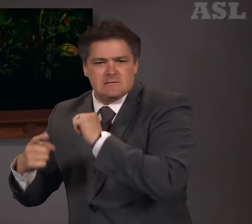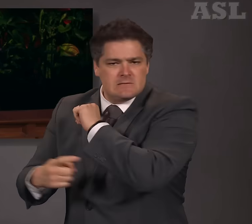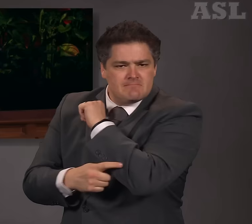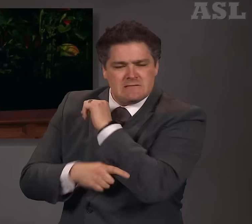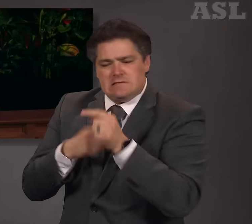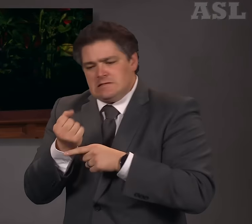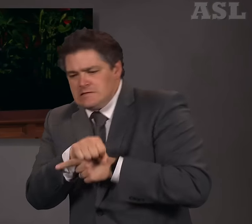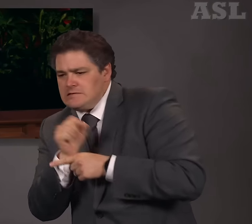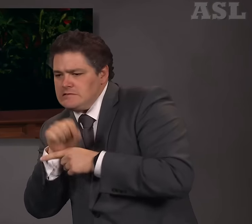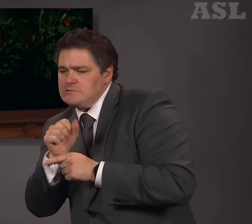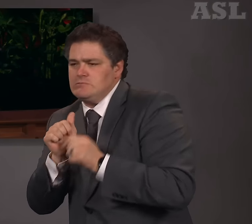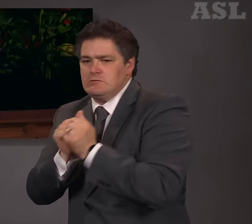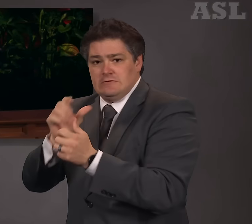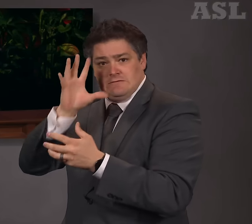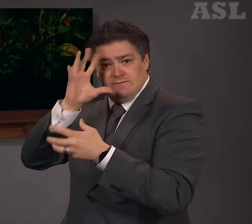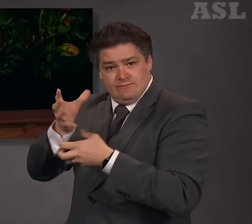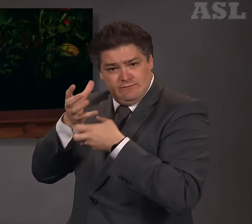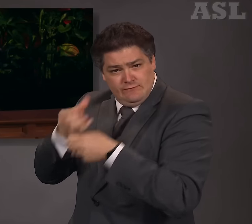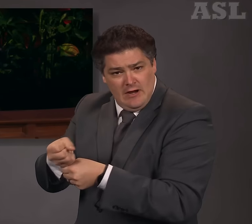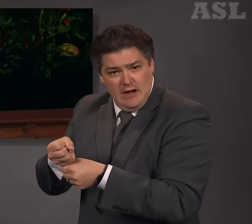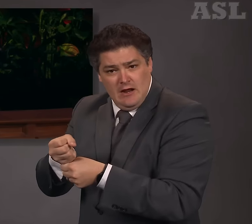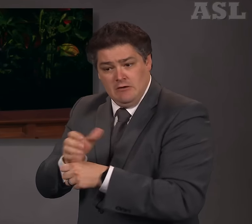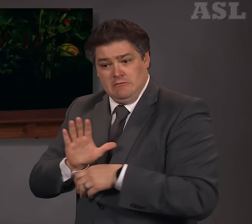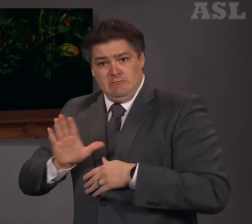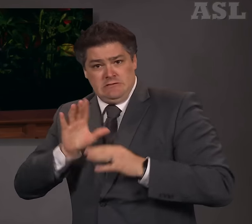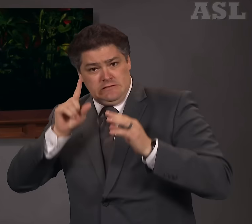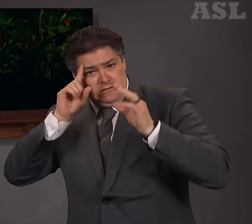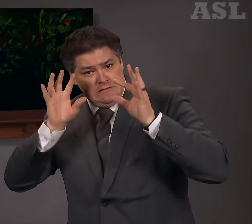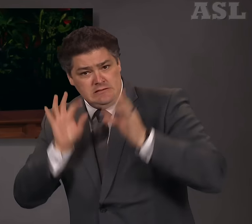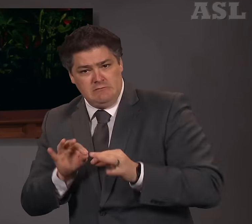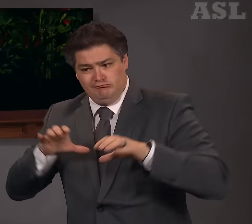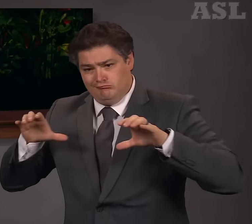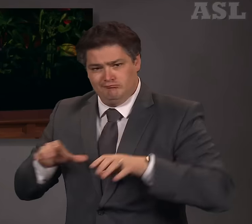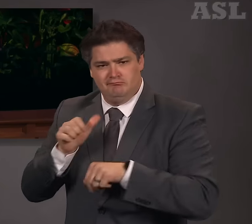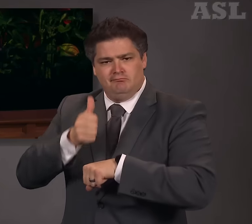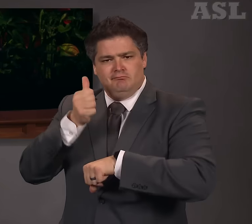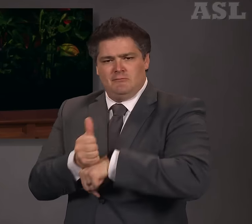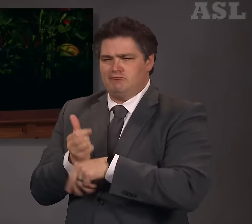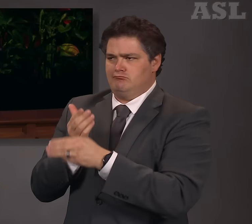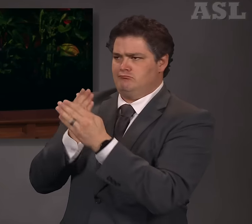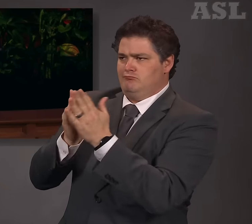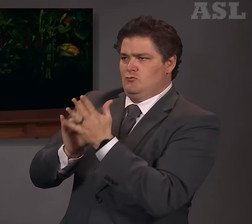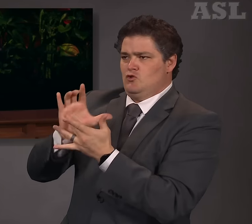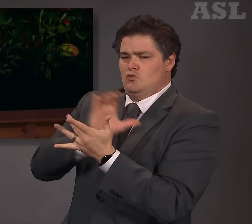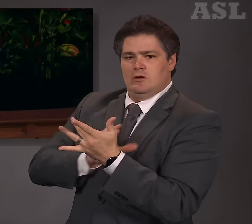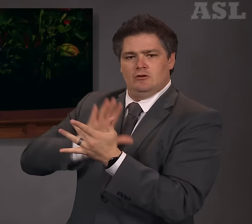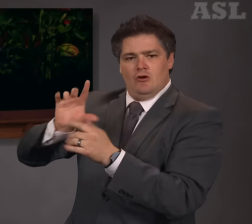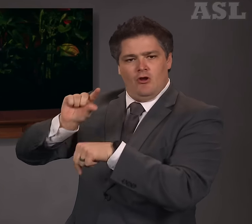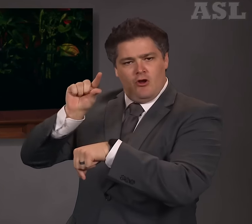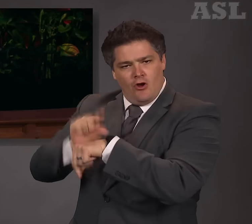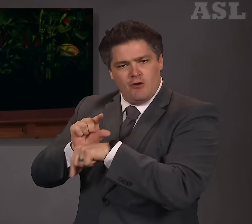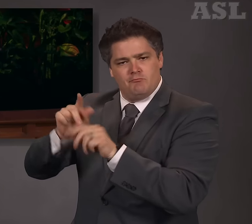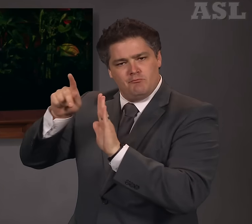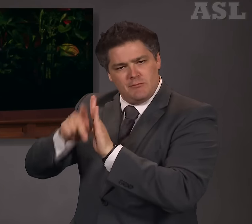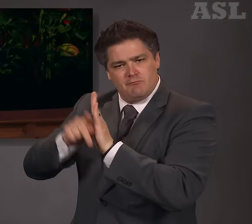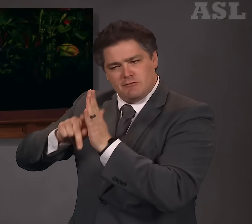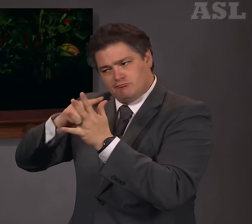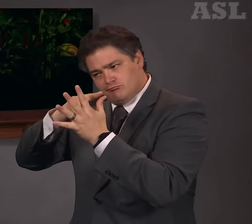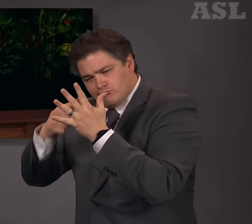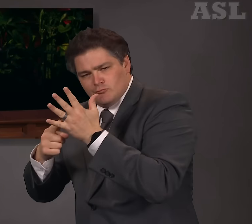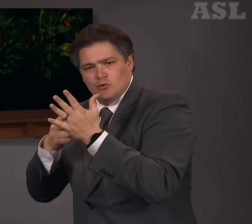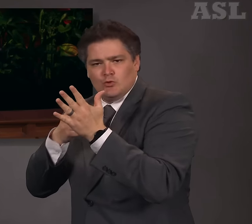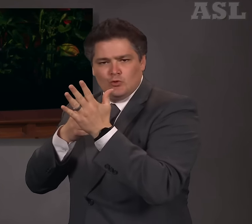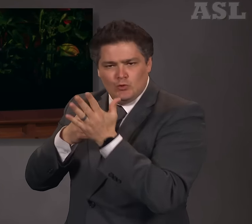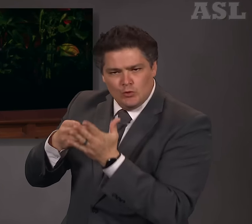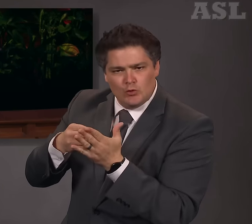choices. The testimony of Jesus is manifest in what they are and what they are becoming. Their focus